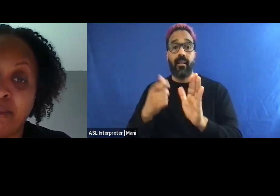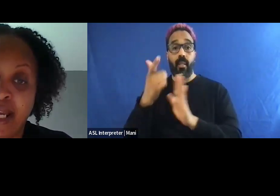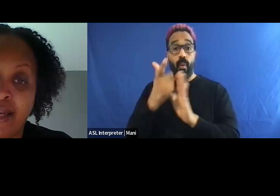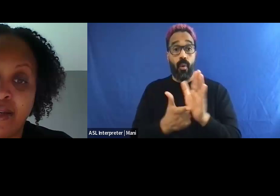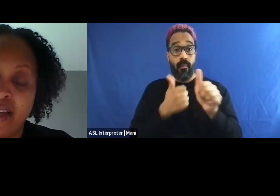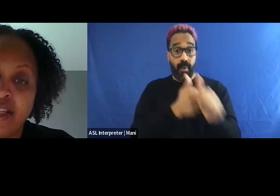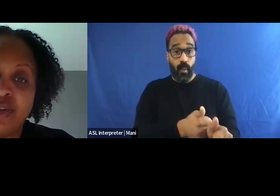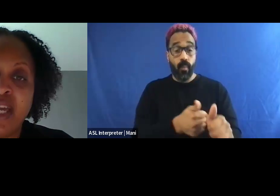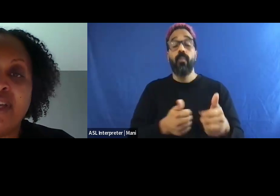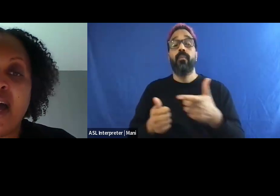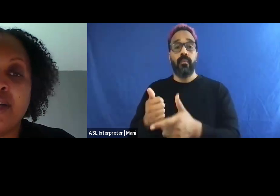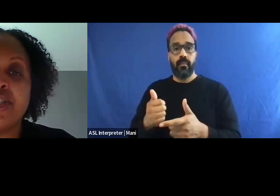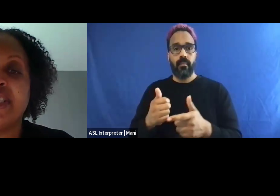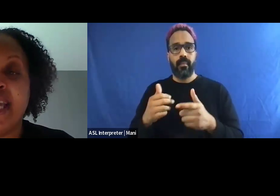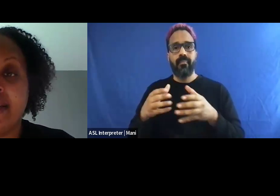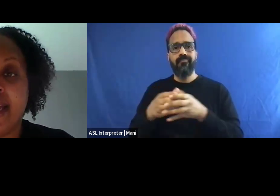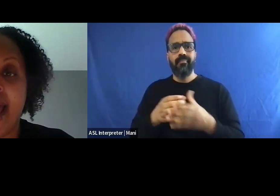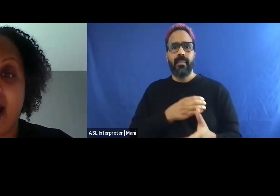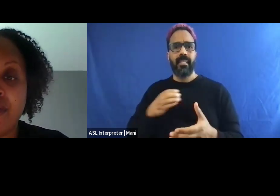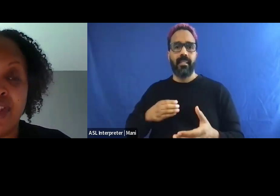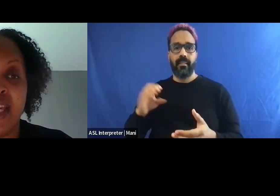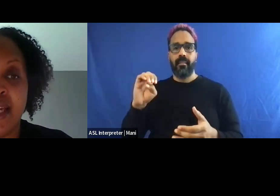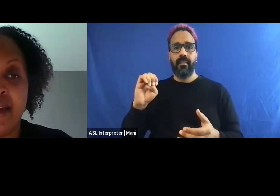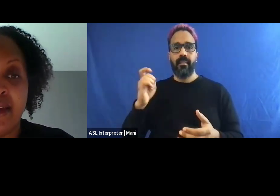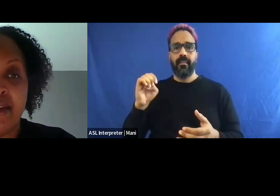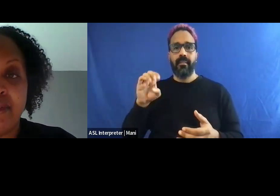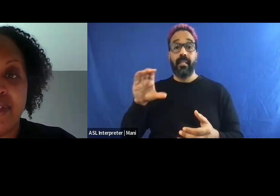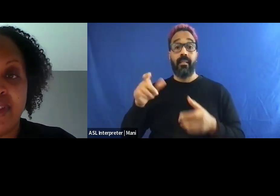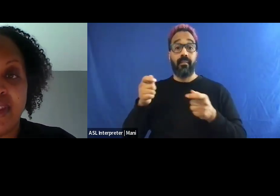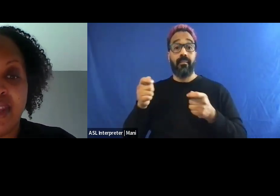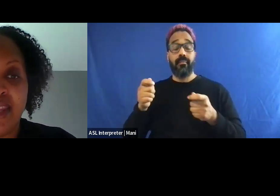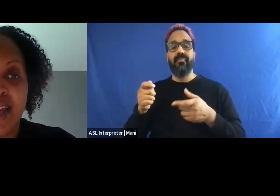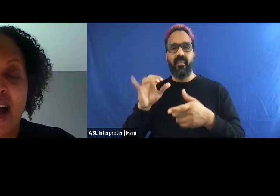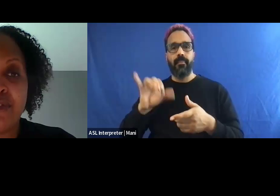executive committee. So even understanding how the